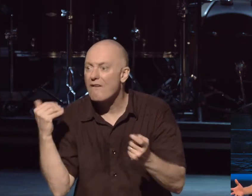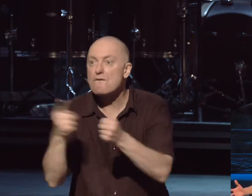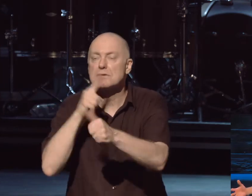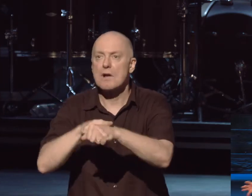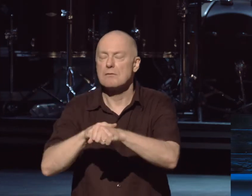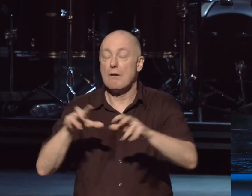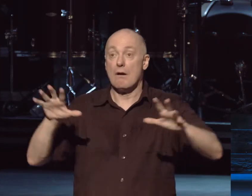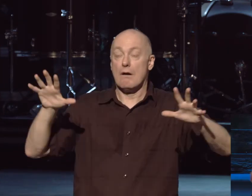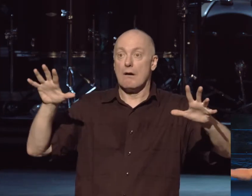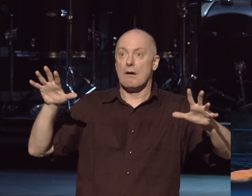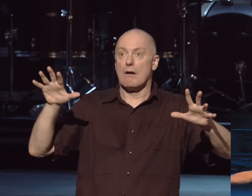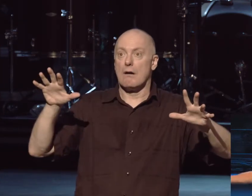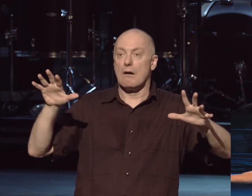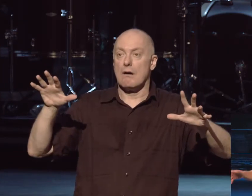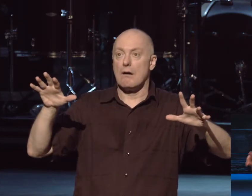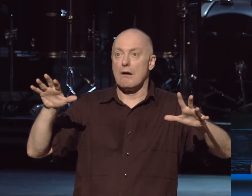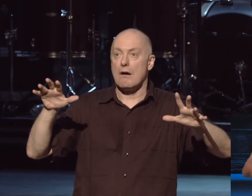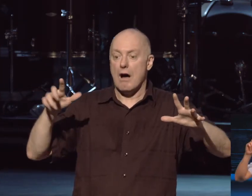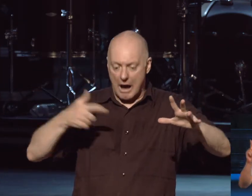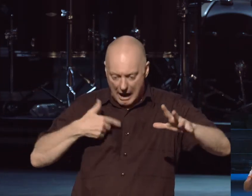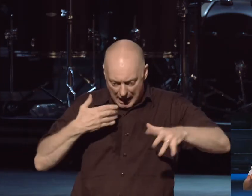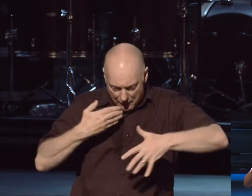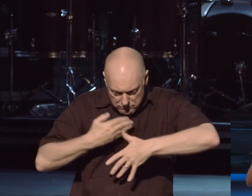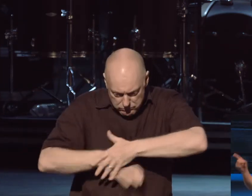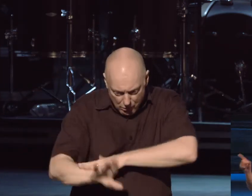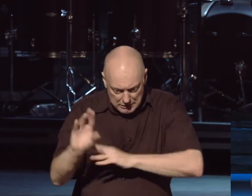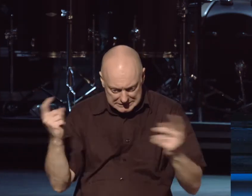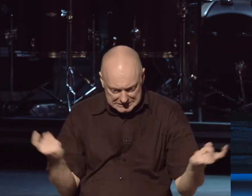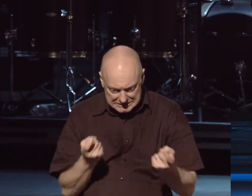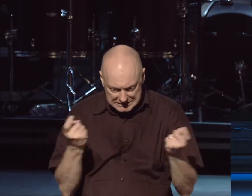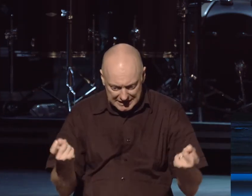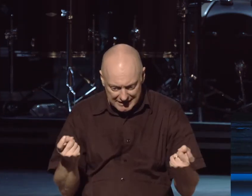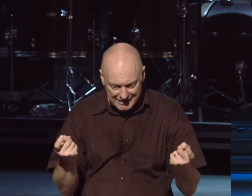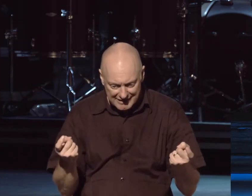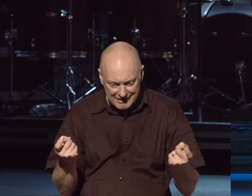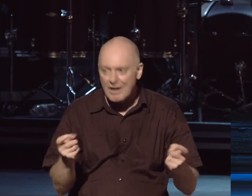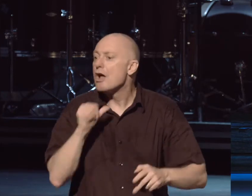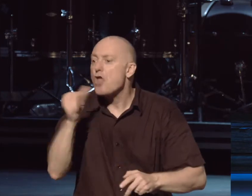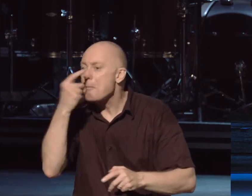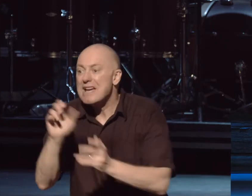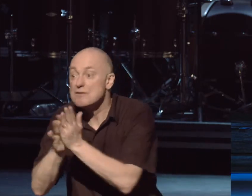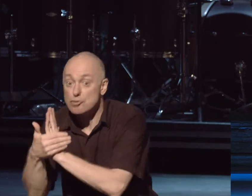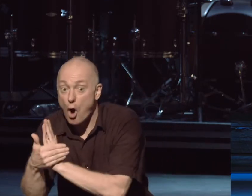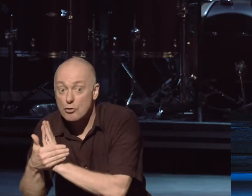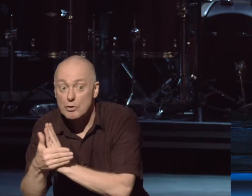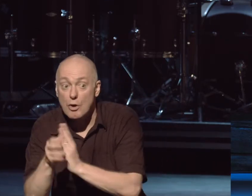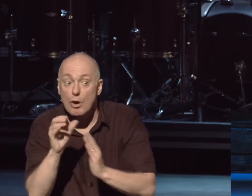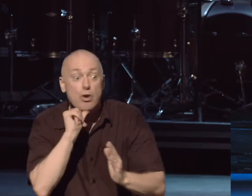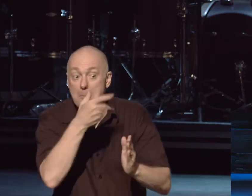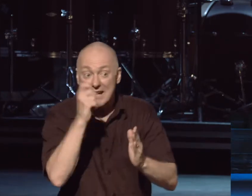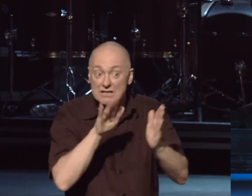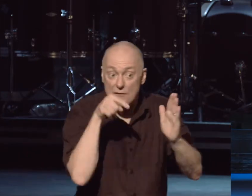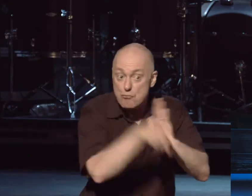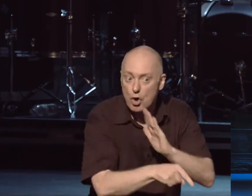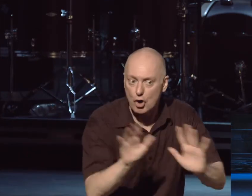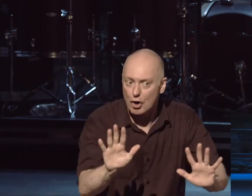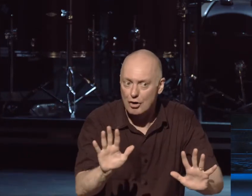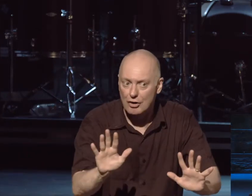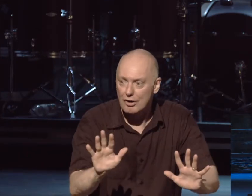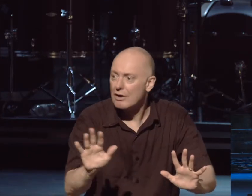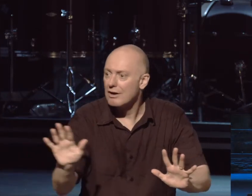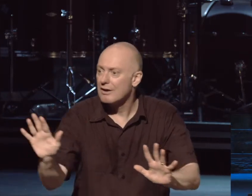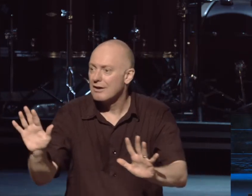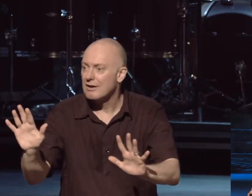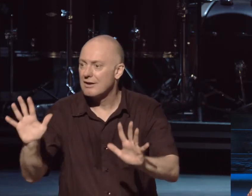Behold, he says, I was brought forth in iniquity. So it's not that adultery and murder was a mistake and otherwise a great heart and a great